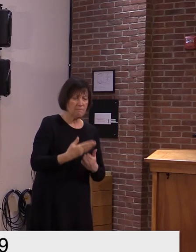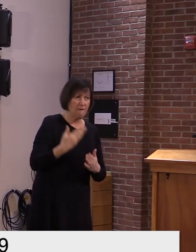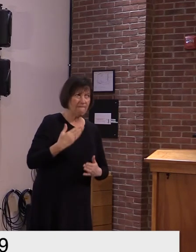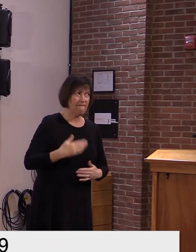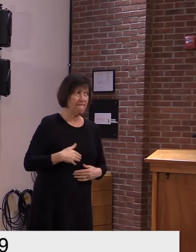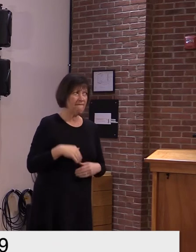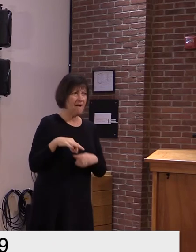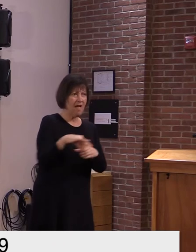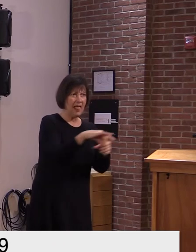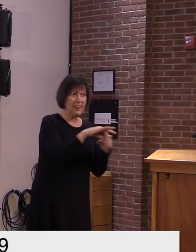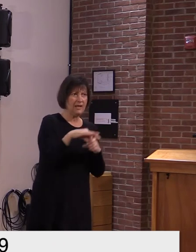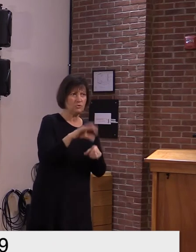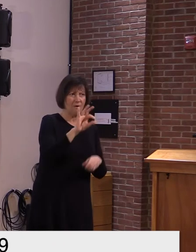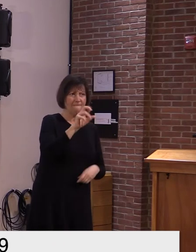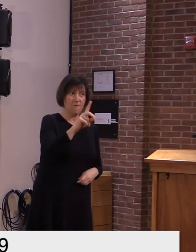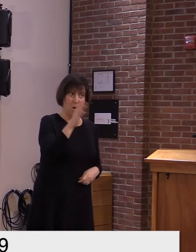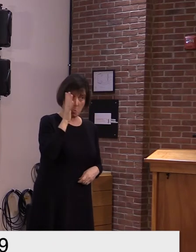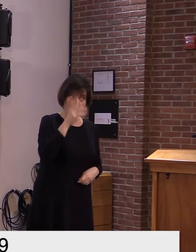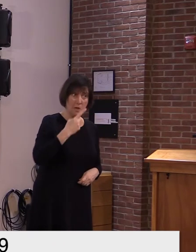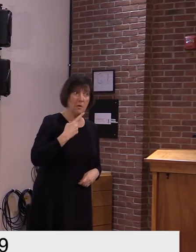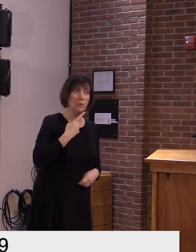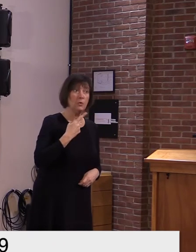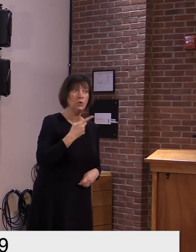support House investigation?